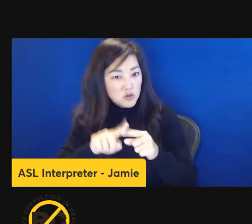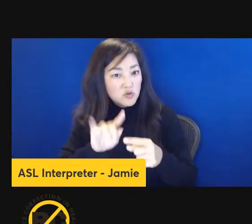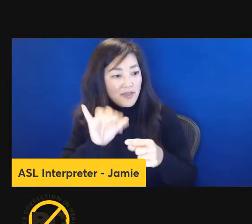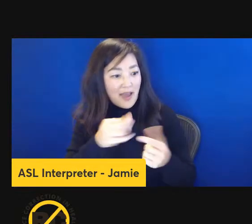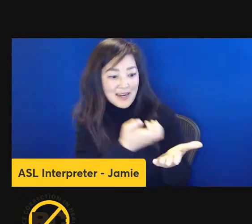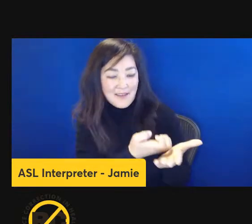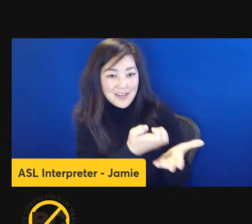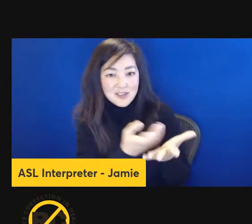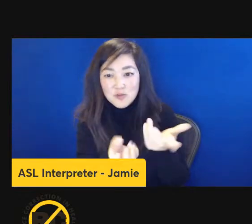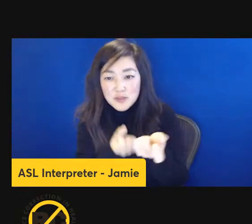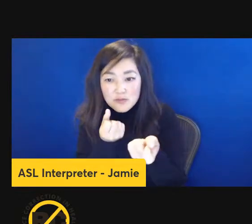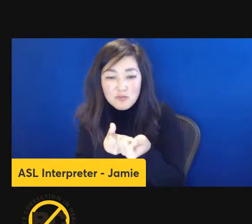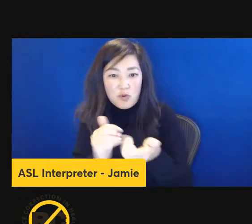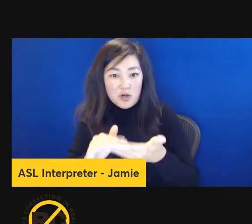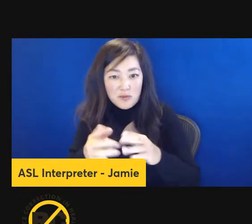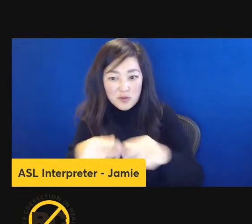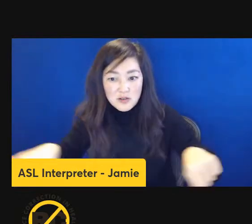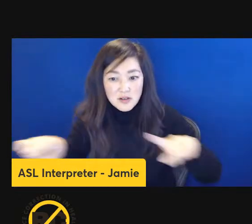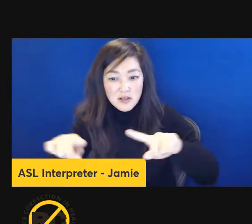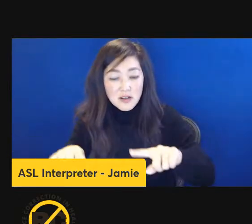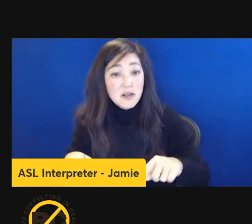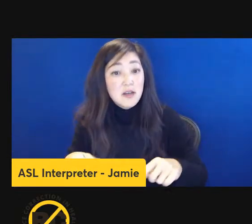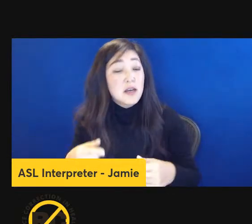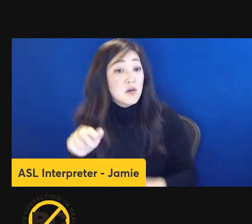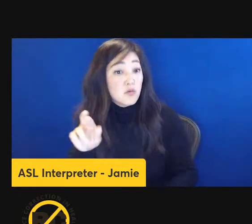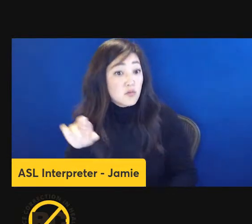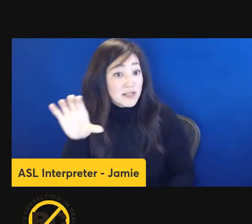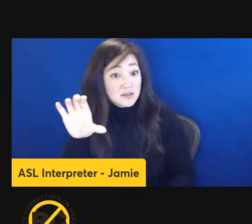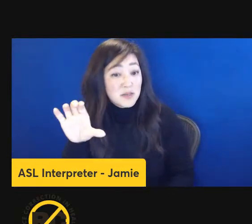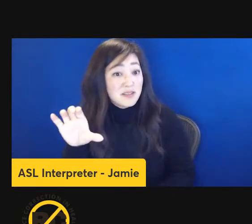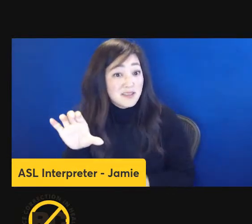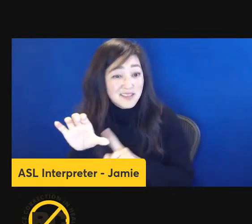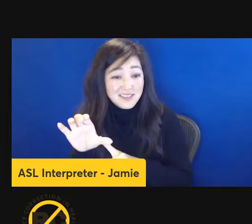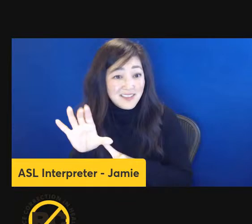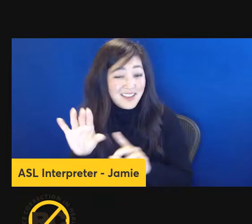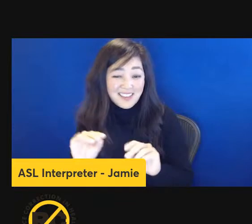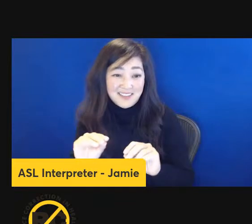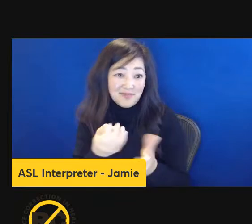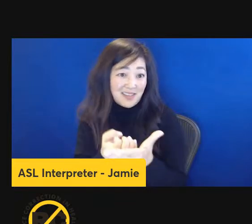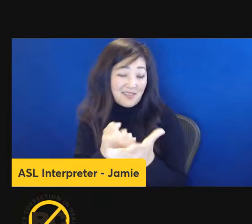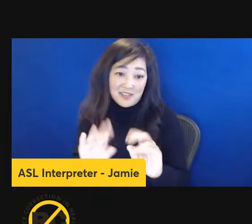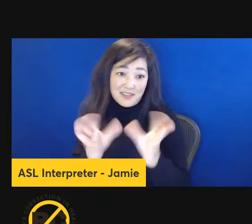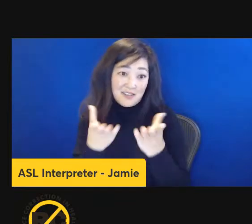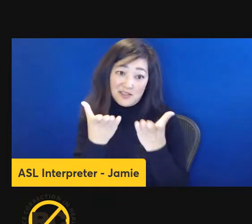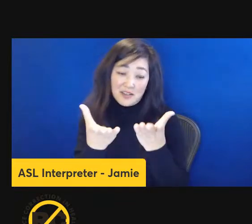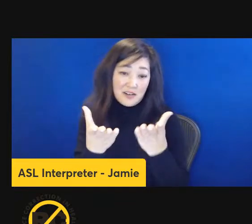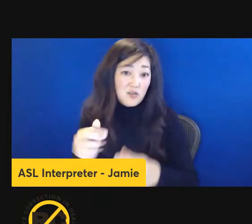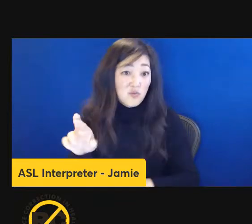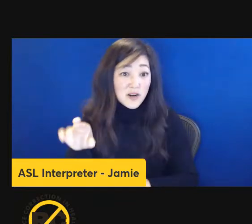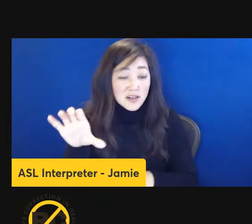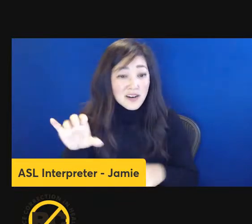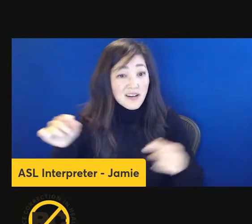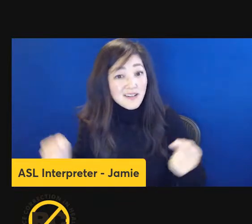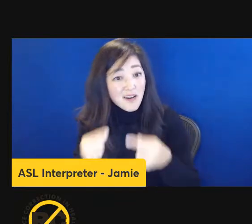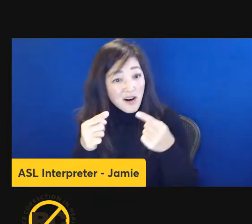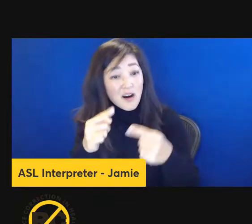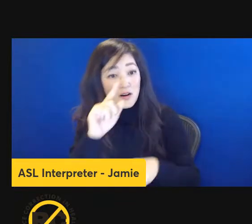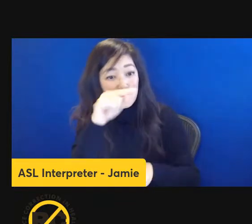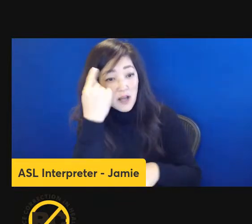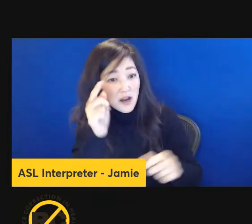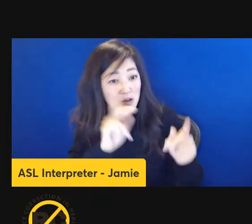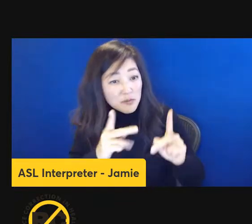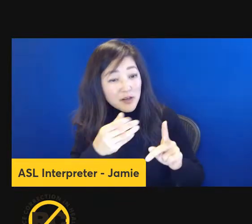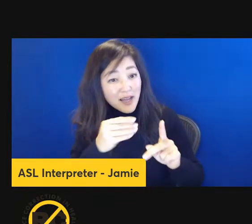our communities. And when it comes to race corrections, the evidence is clear. Race correction harms Black people and